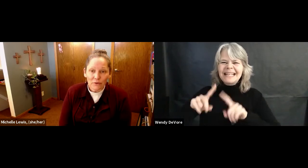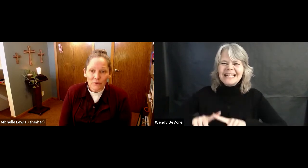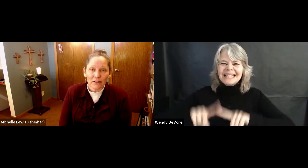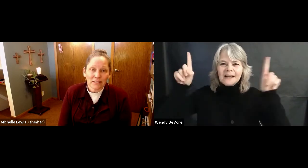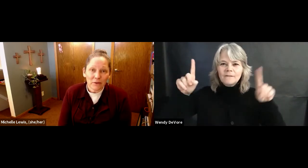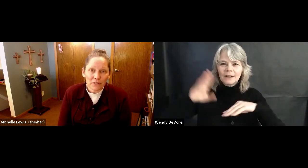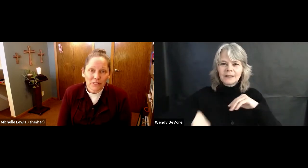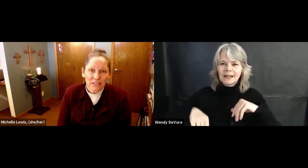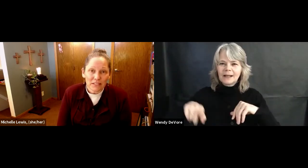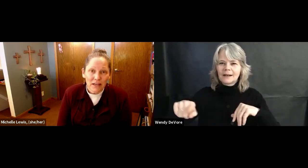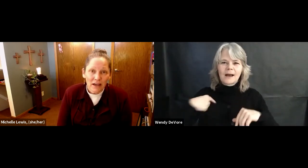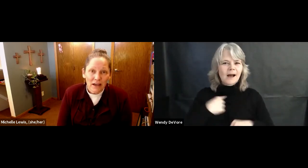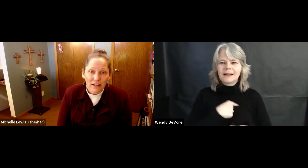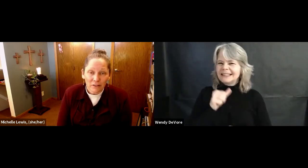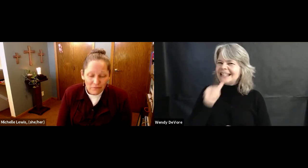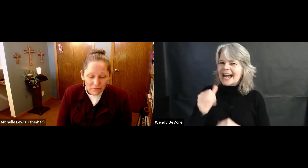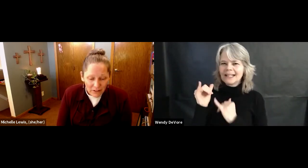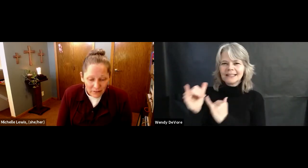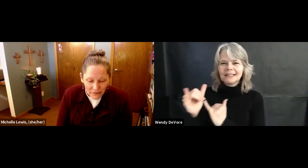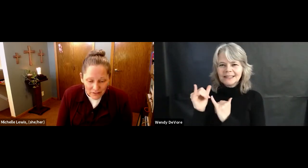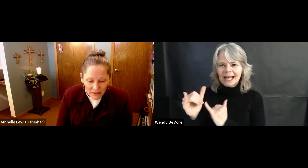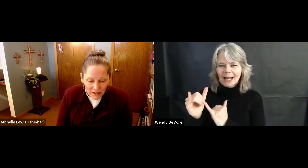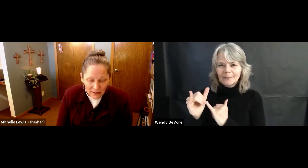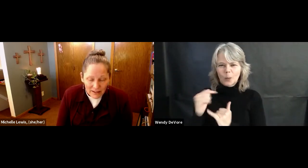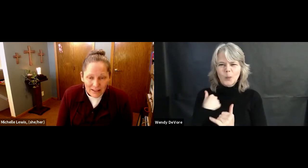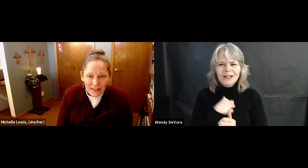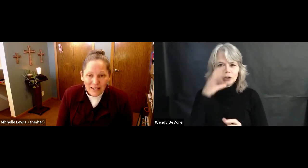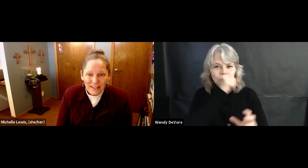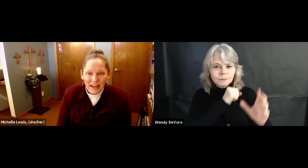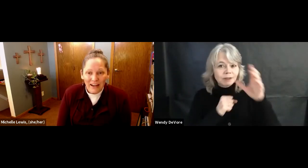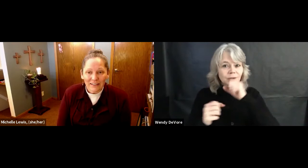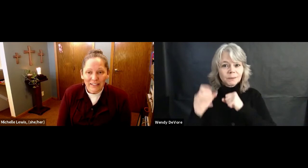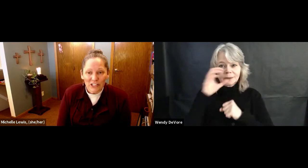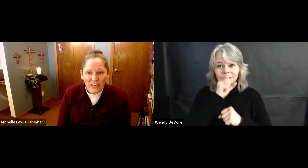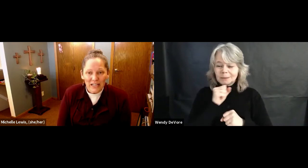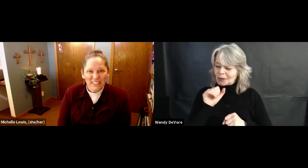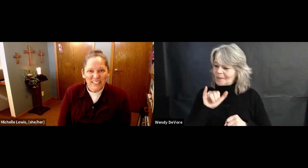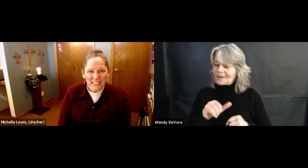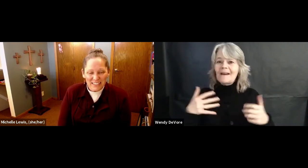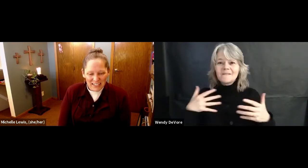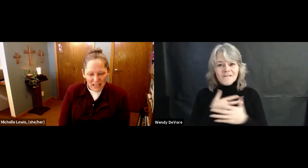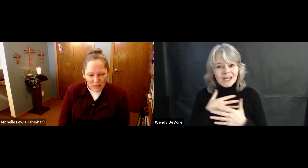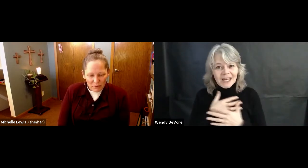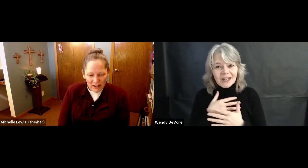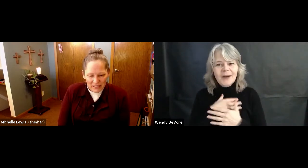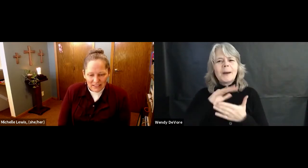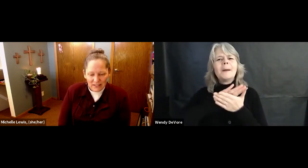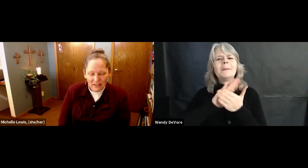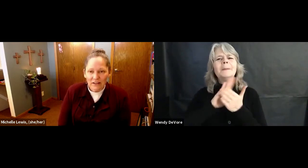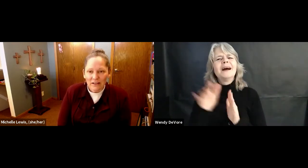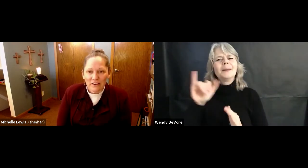And so our assumptions and our fears, they can act like chains, things that keep